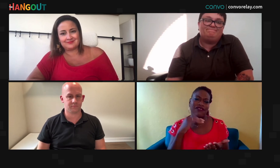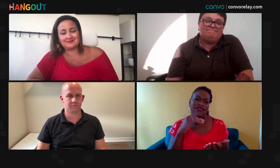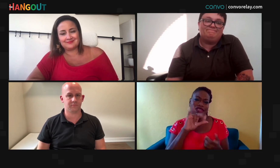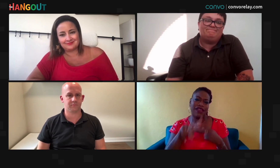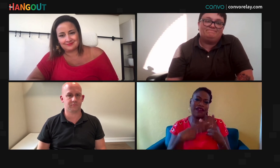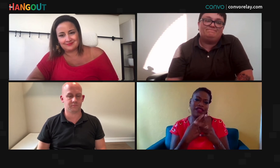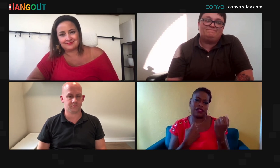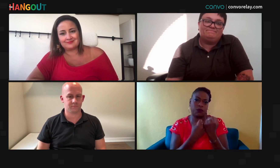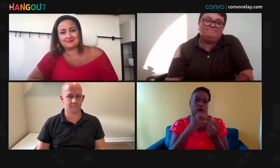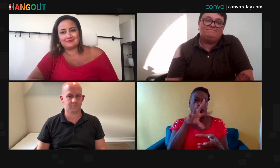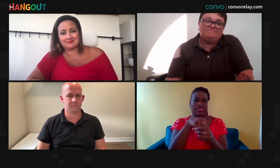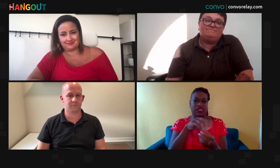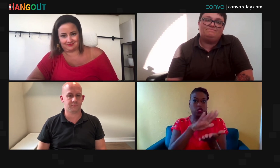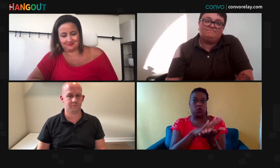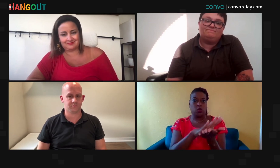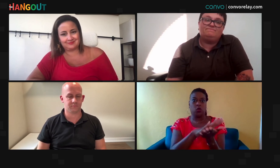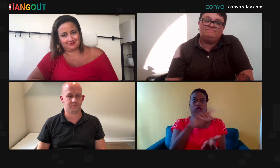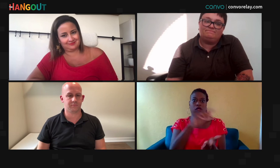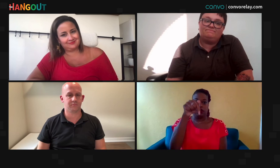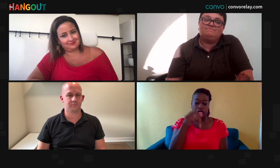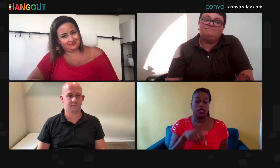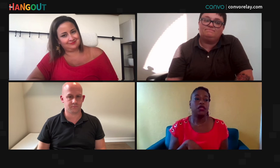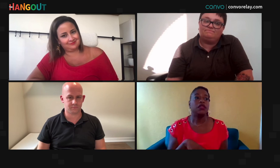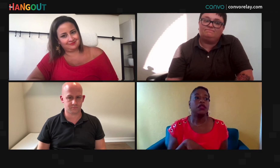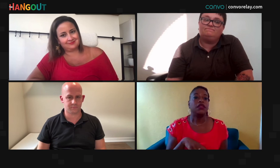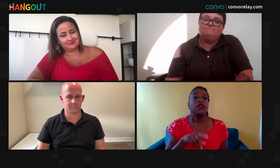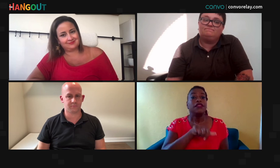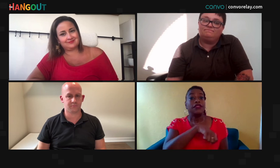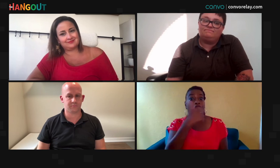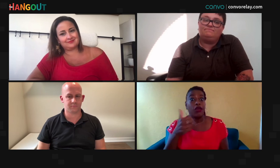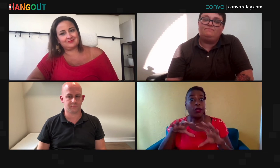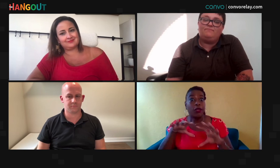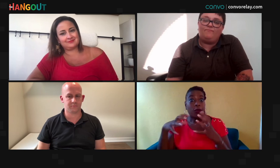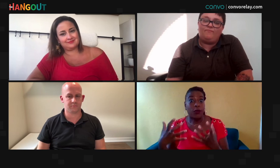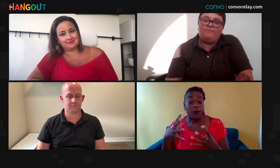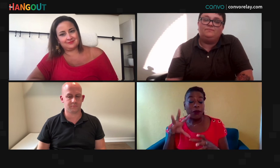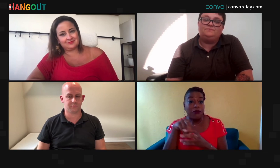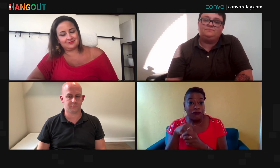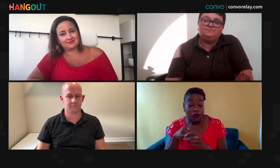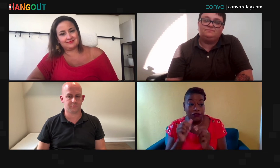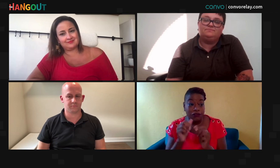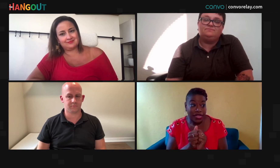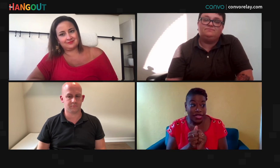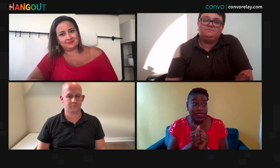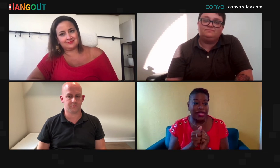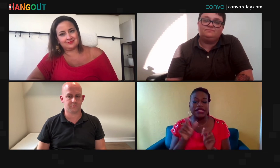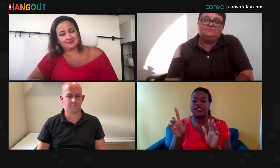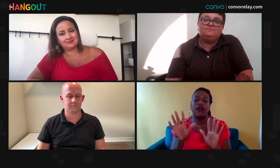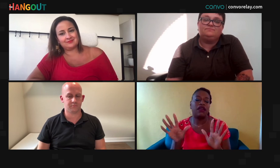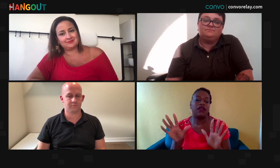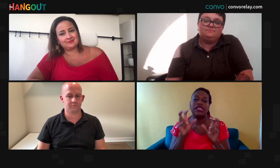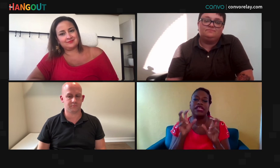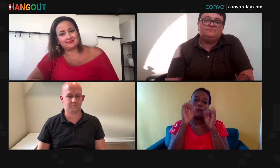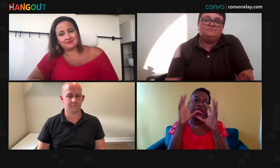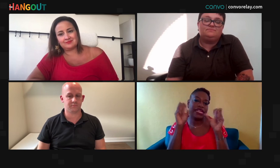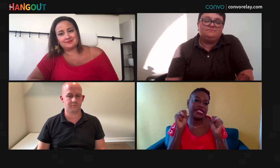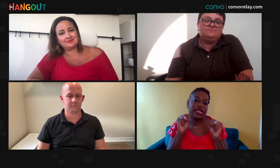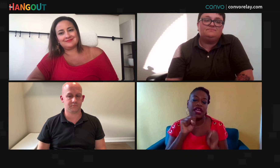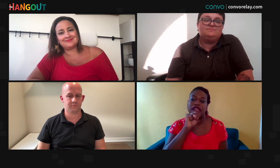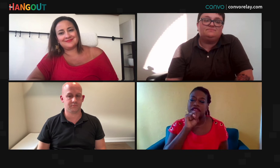a conference every year, something like that. But it's nice to have that support within the school setting. Another group I'm